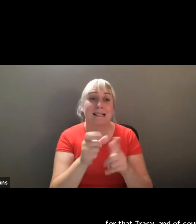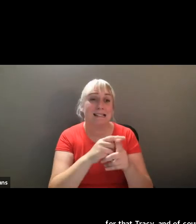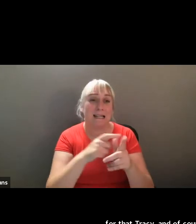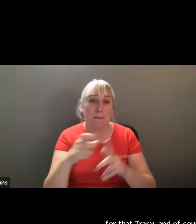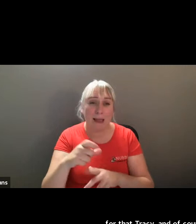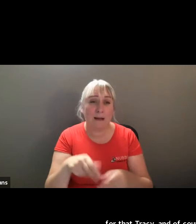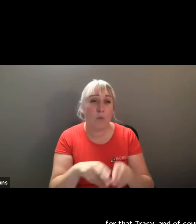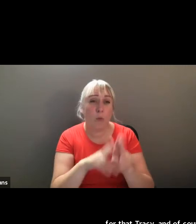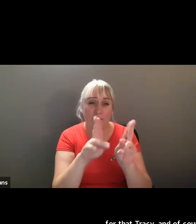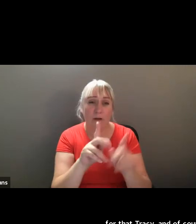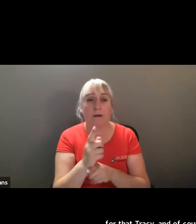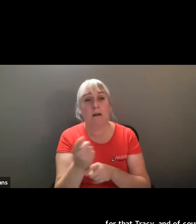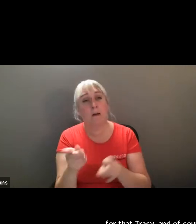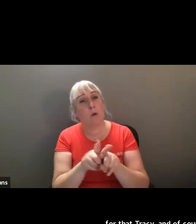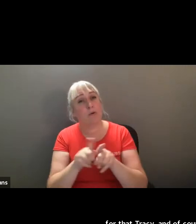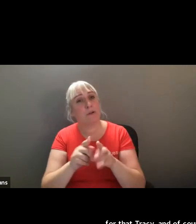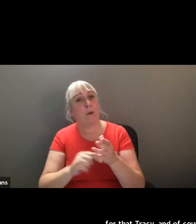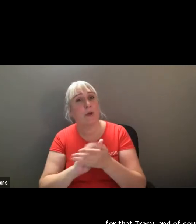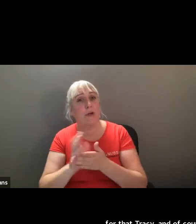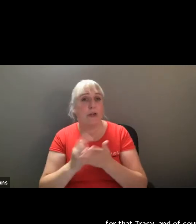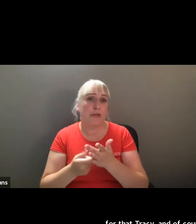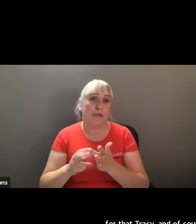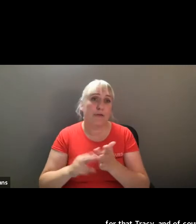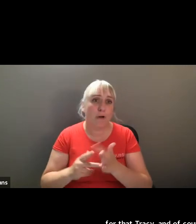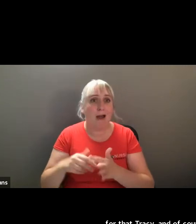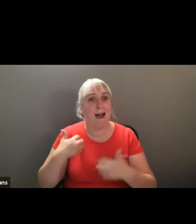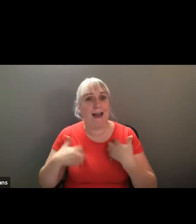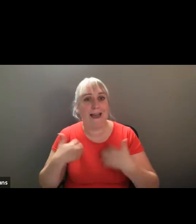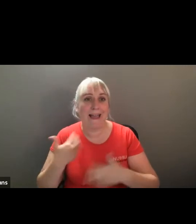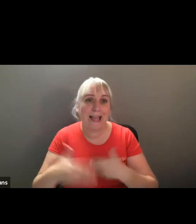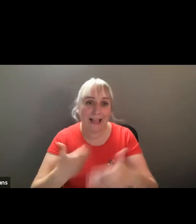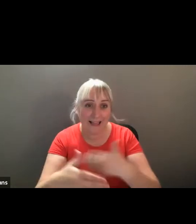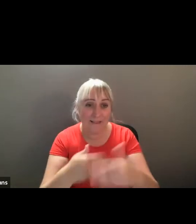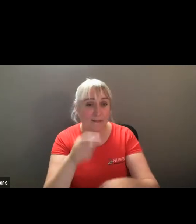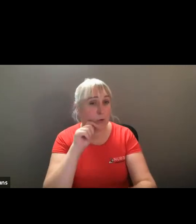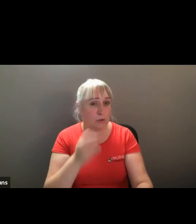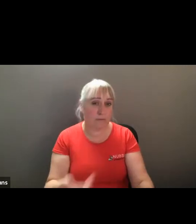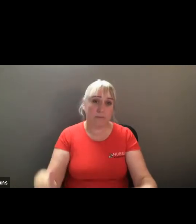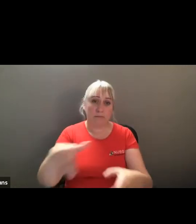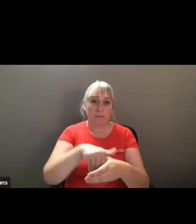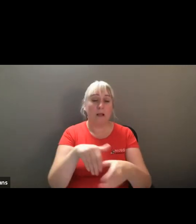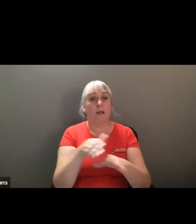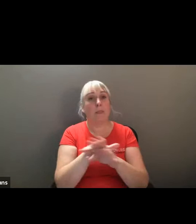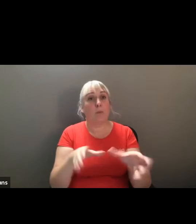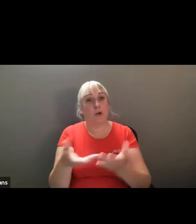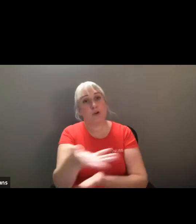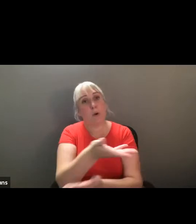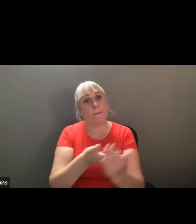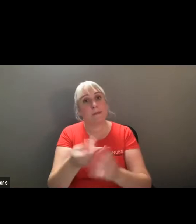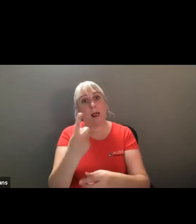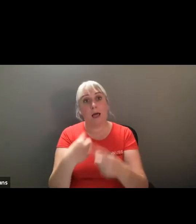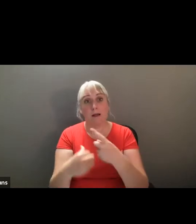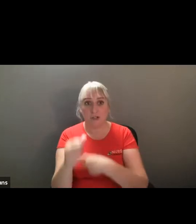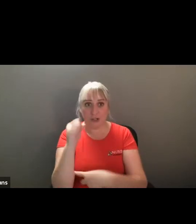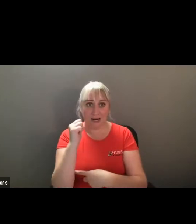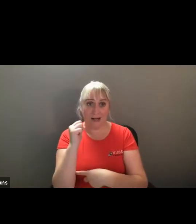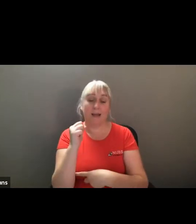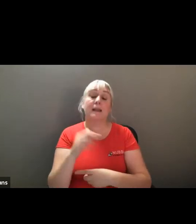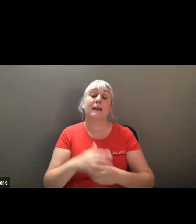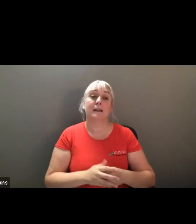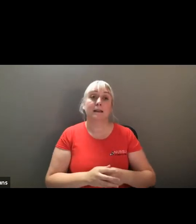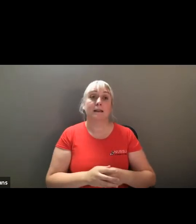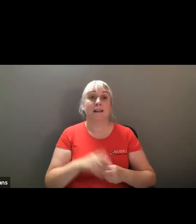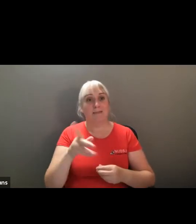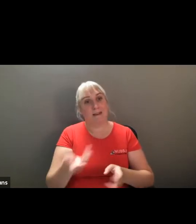and Thrive Teesside were able to participate in the workshops last year and play a part in the proposals that we're launching